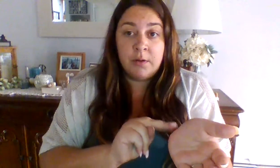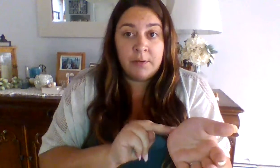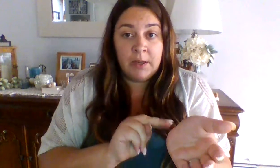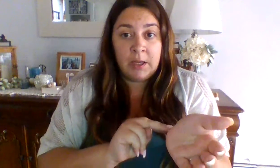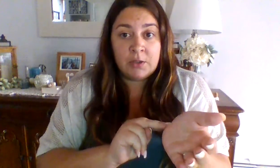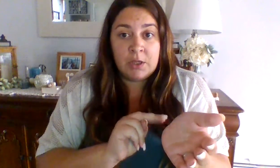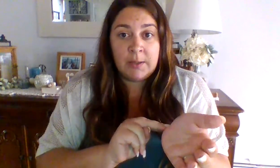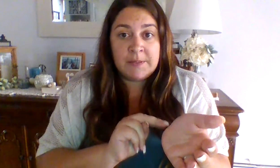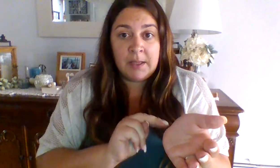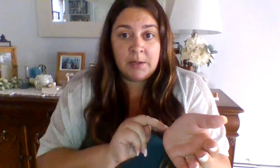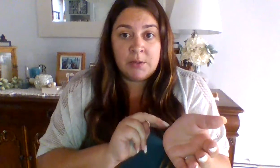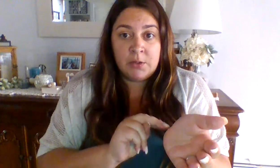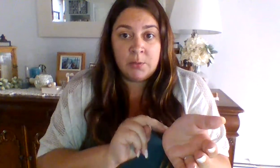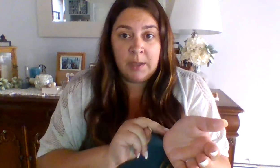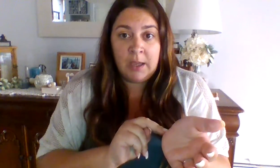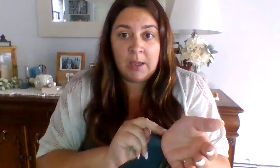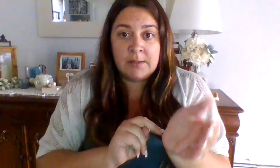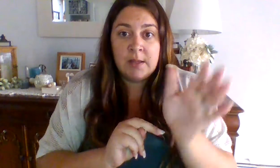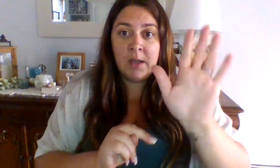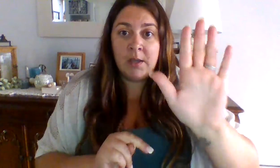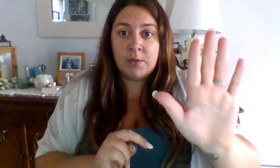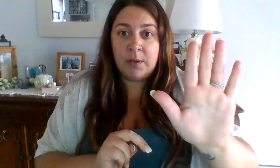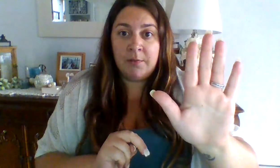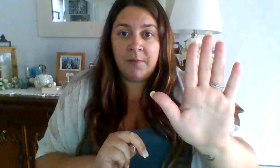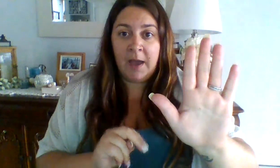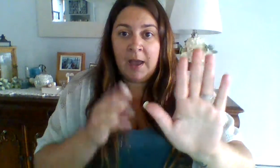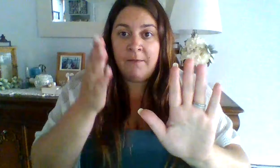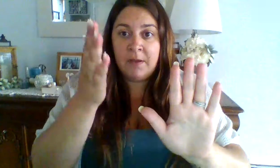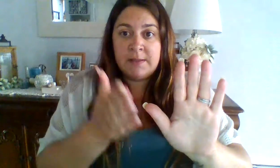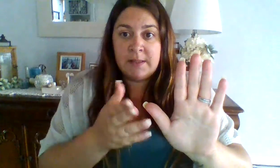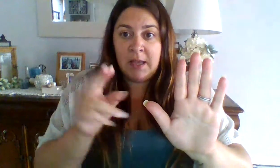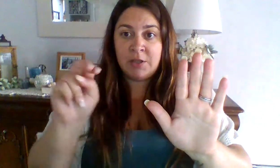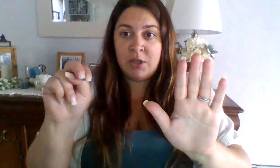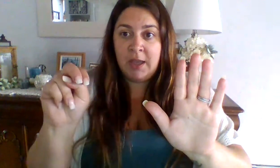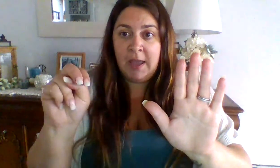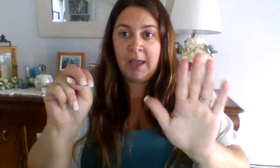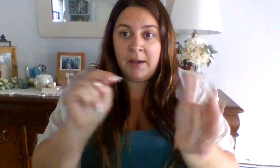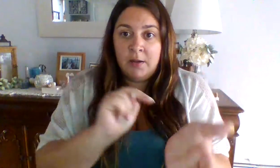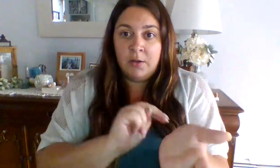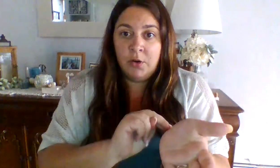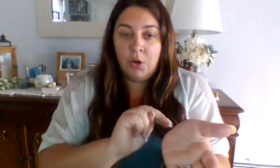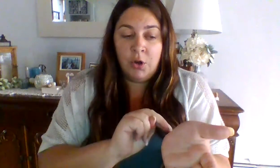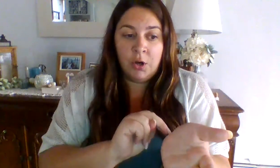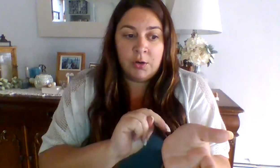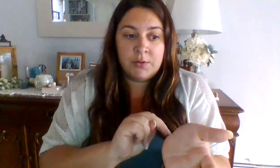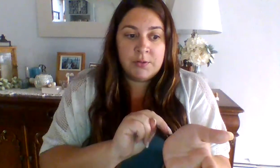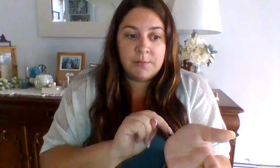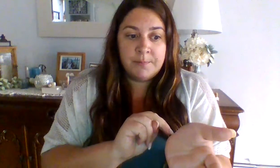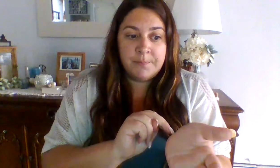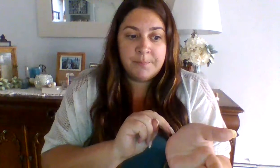different hand shapes and it's two hands. So we have 5/N, nurse.